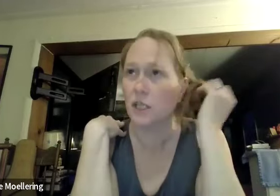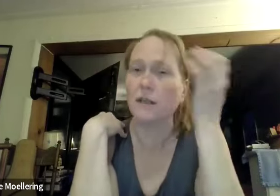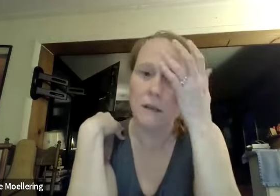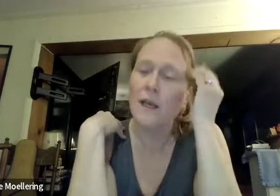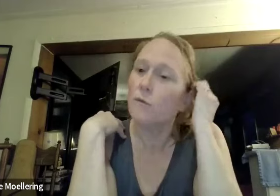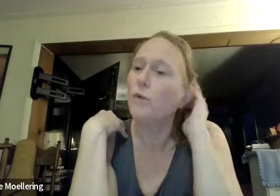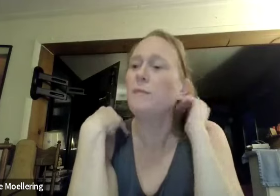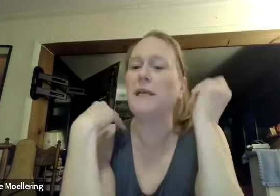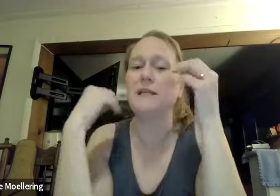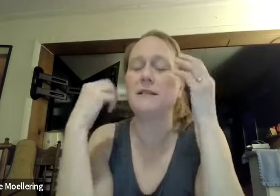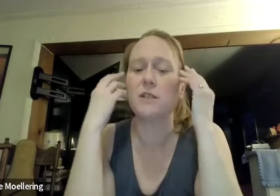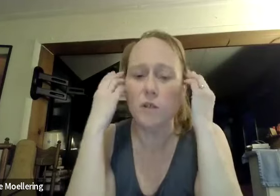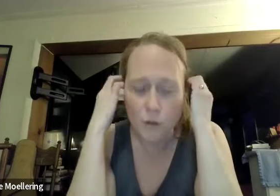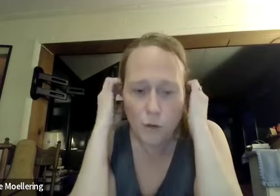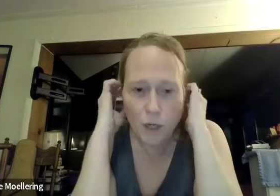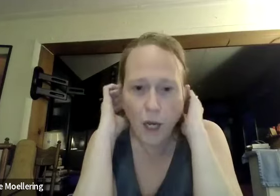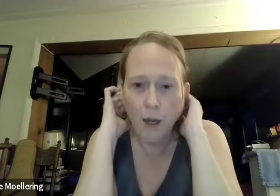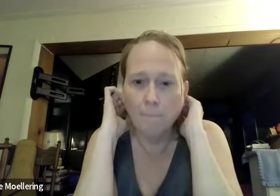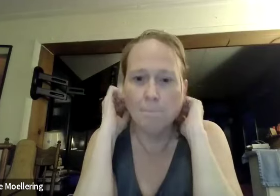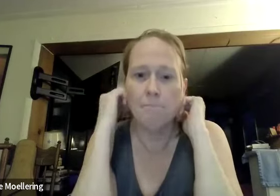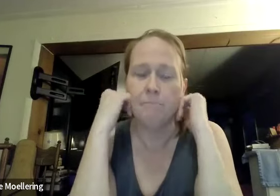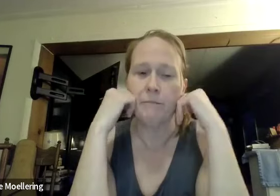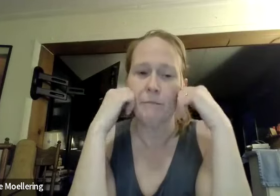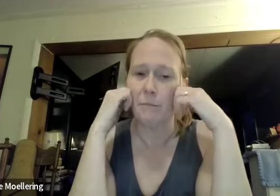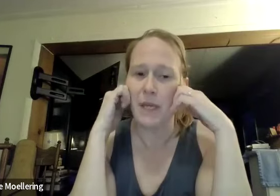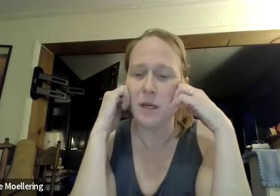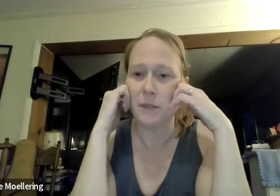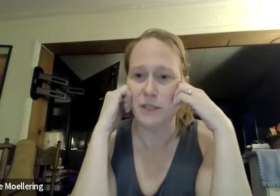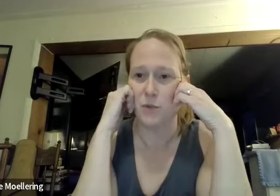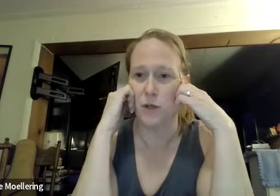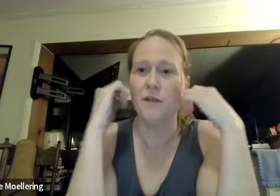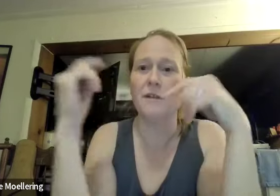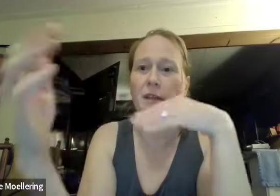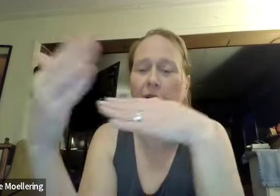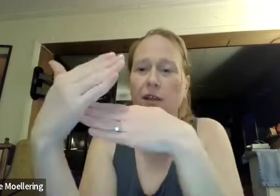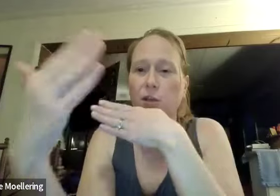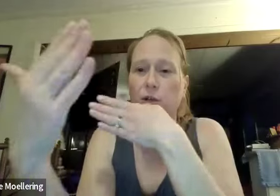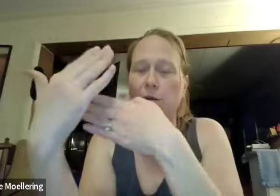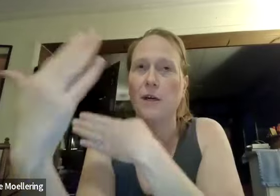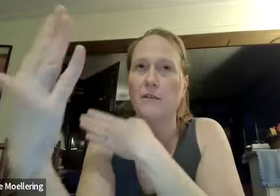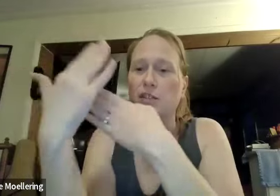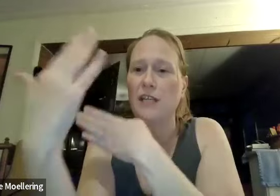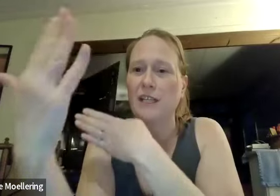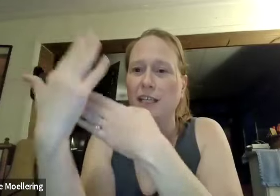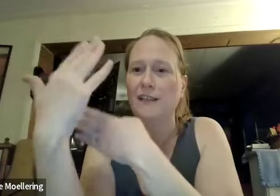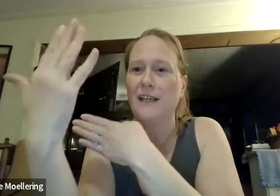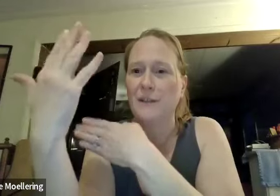suggestion would be to make doubly sure that you're understanding,